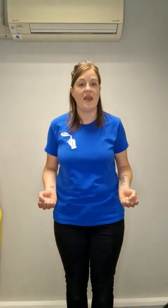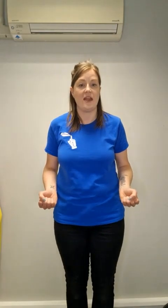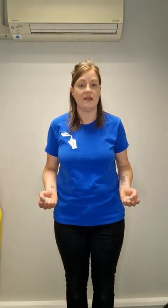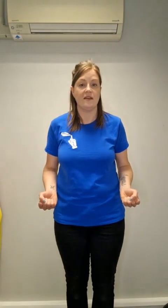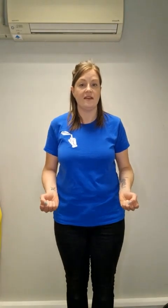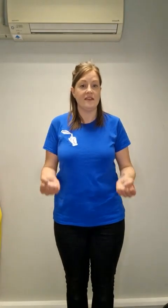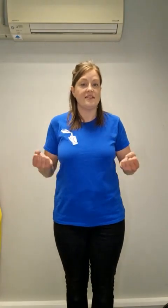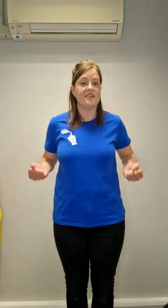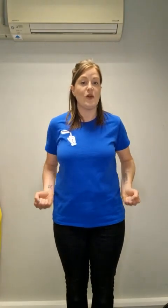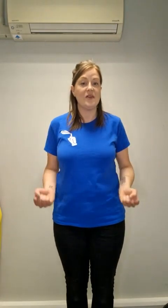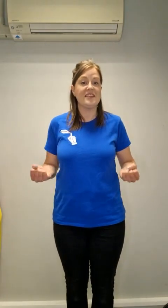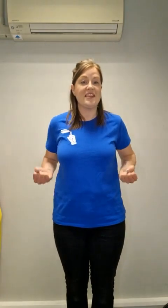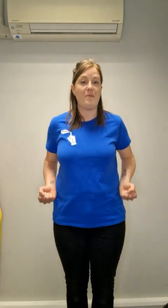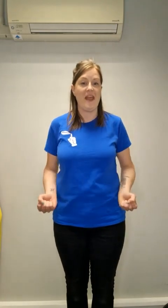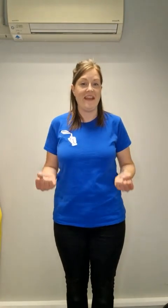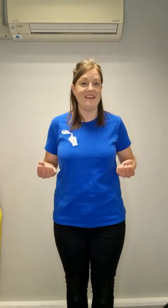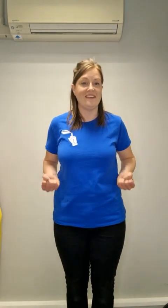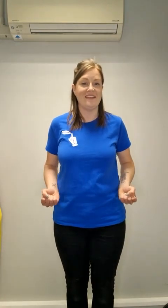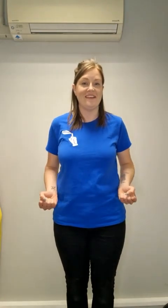skipping. So skipping.